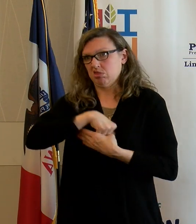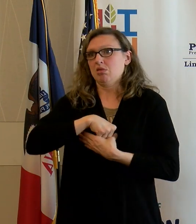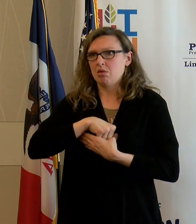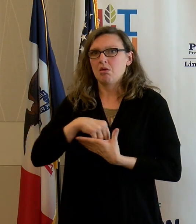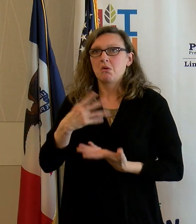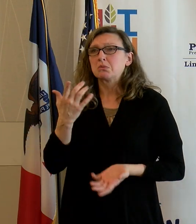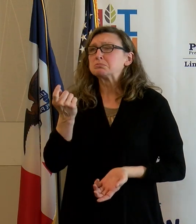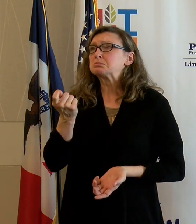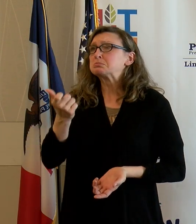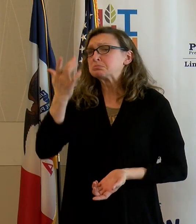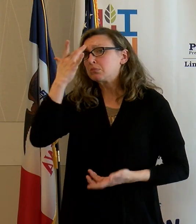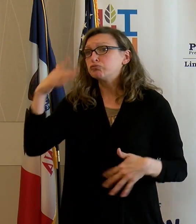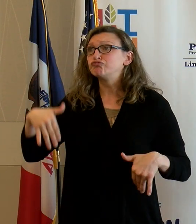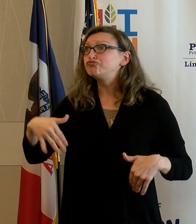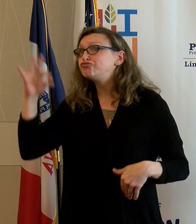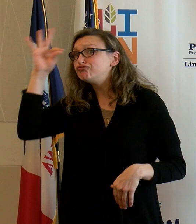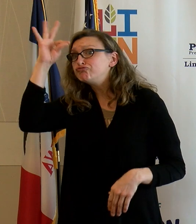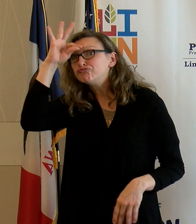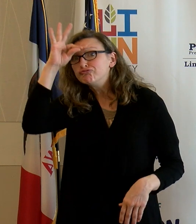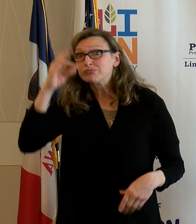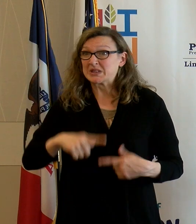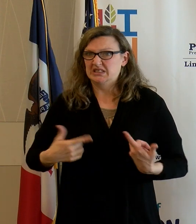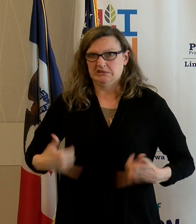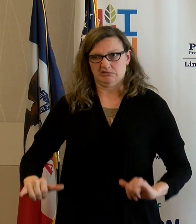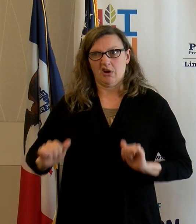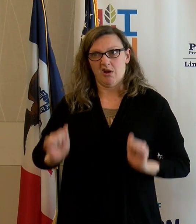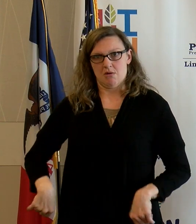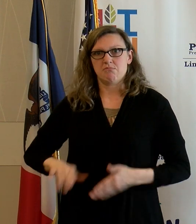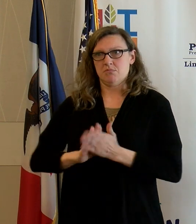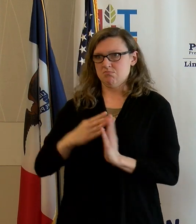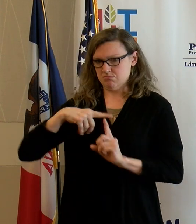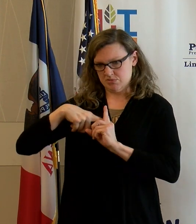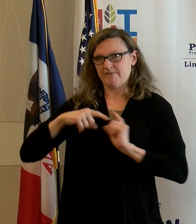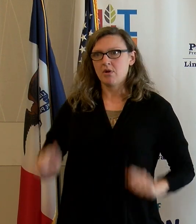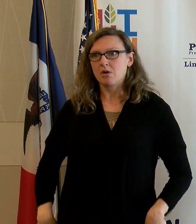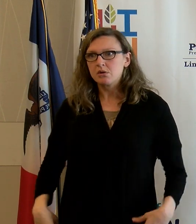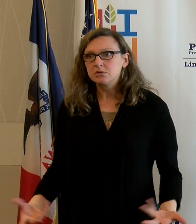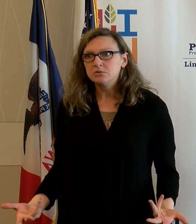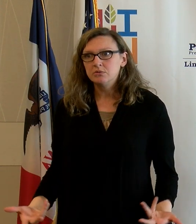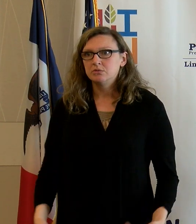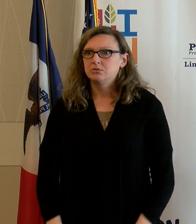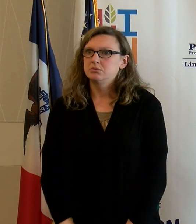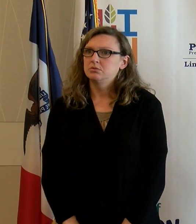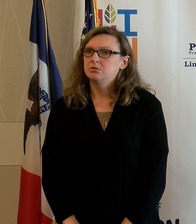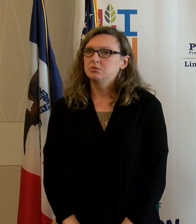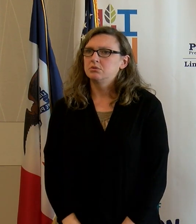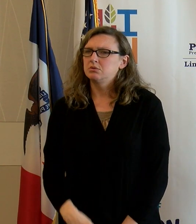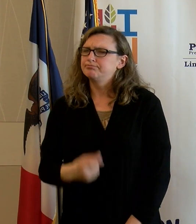So I didn't know, I was trying to look back through my notes from the beginning. Do we know when